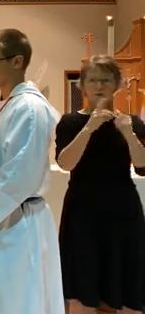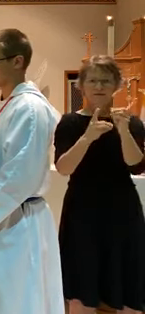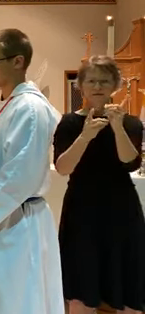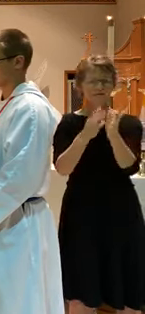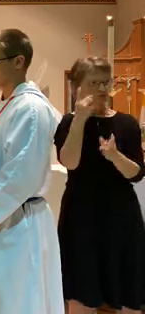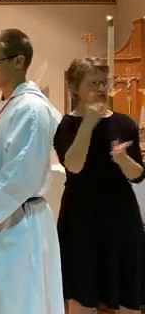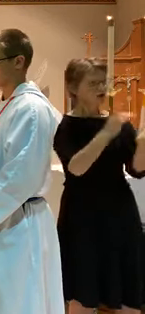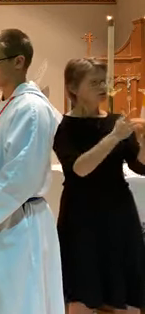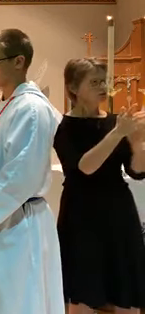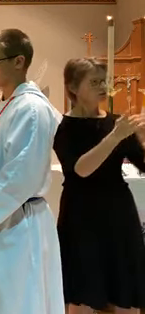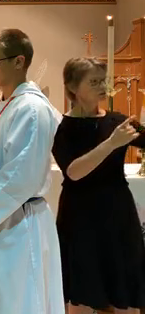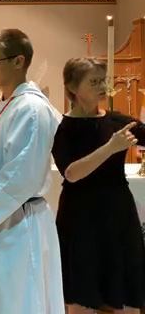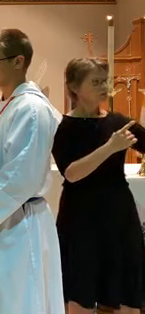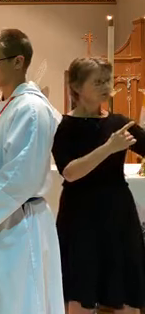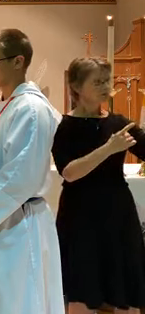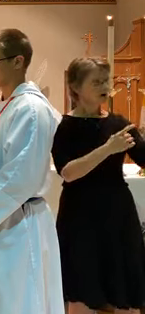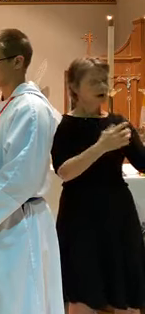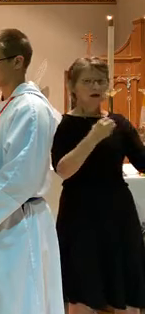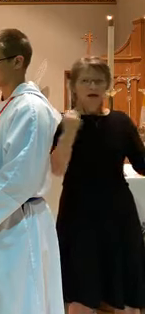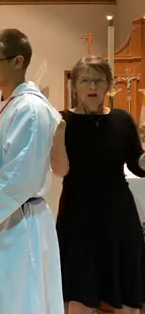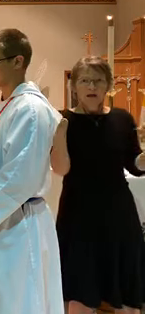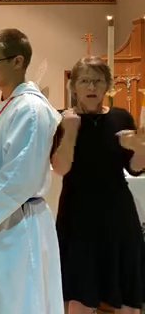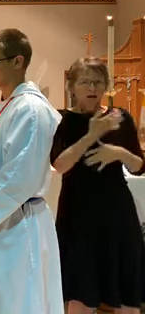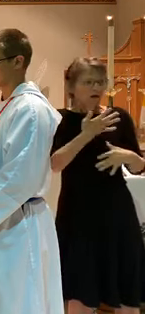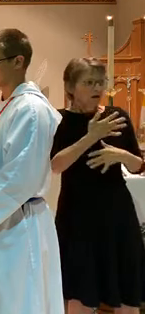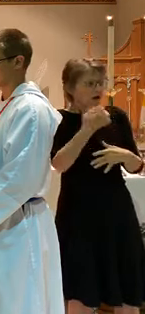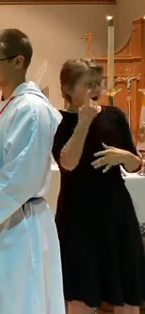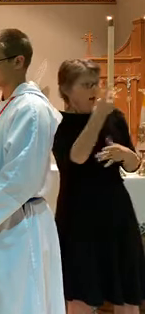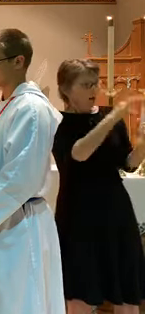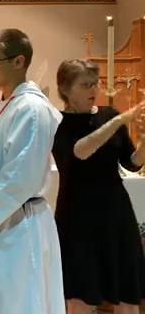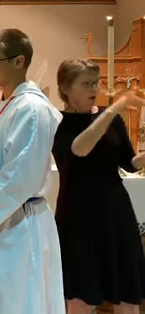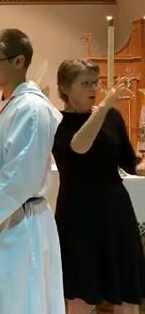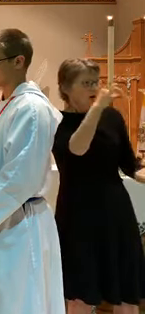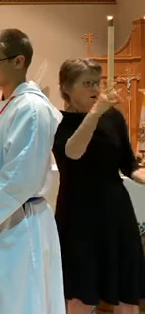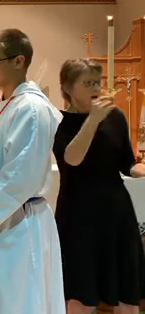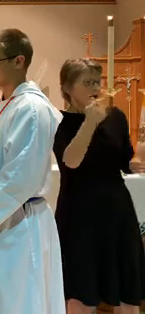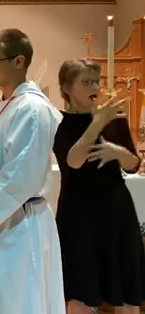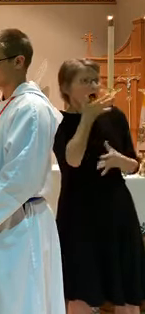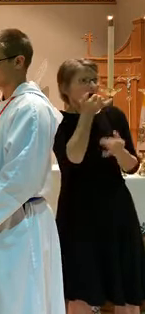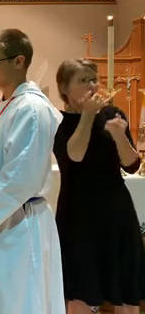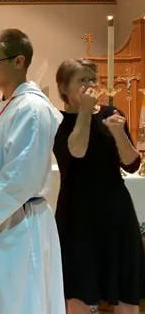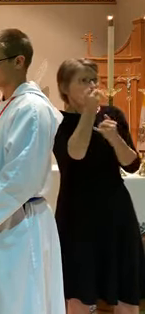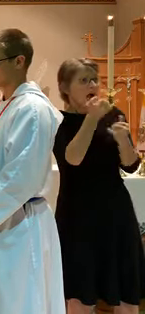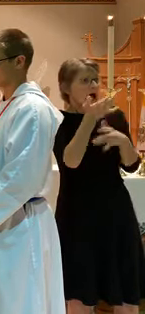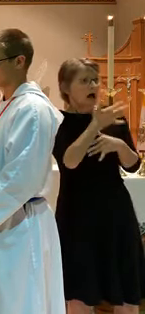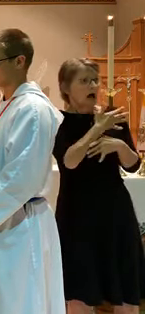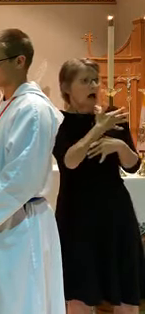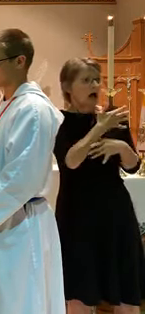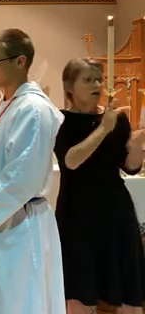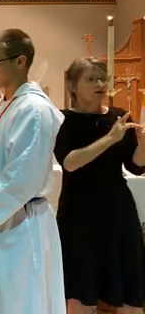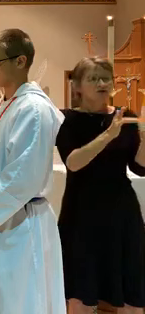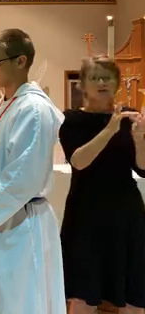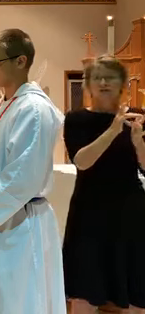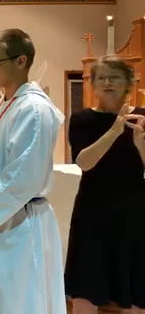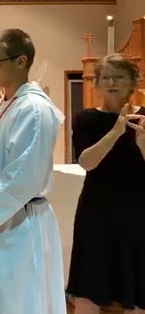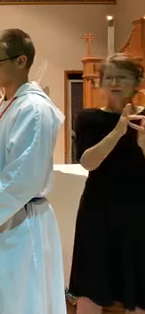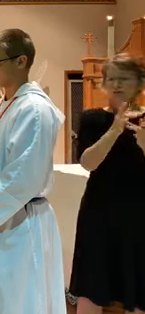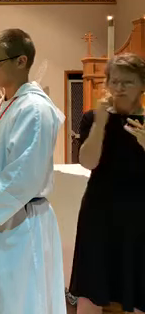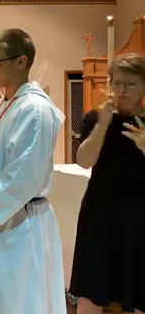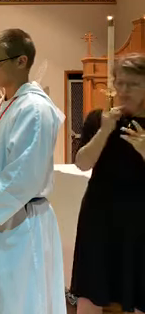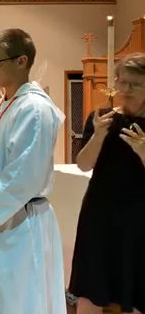terrified. "It is a ghost," they said, and they cried out in fear. At once Jesus spoke to